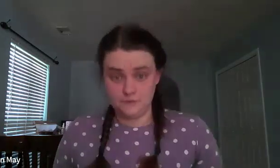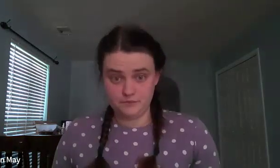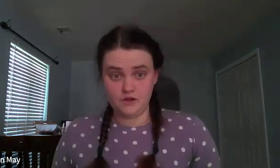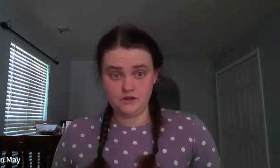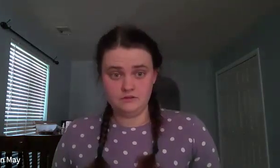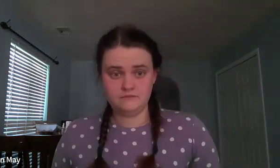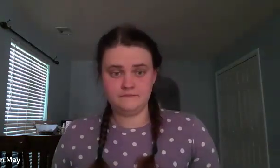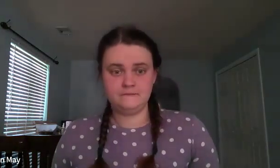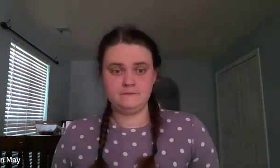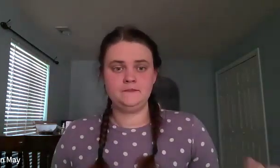Football.